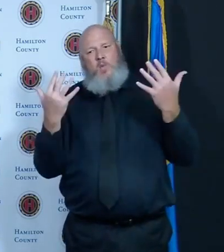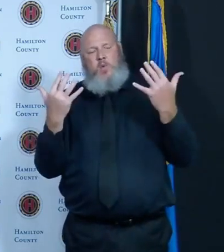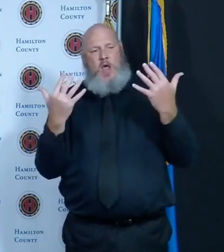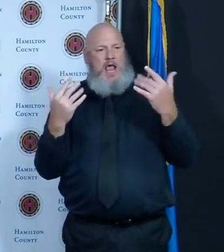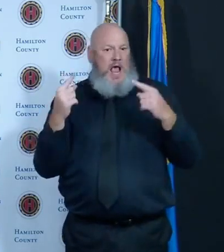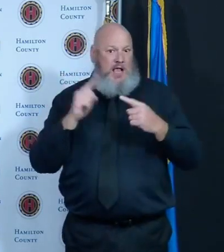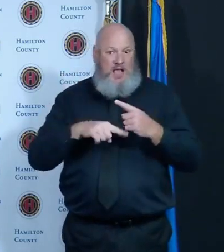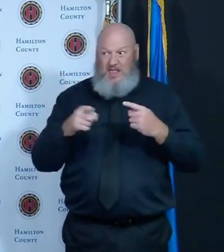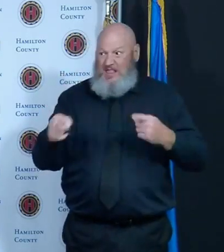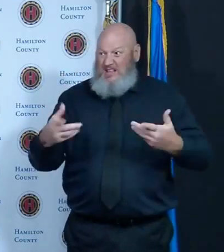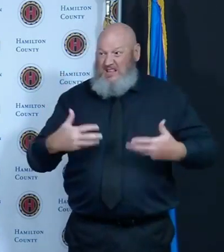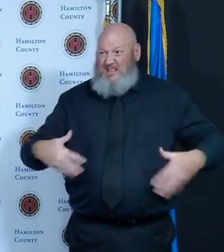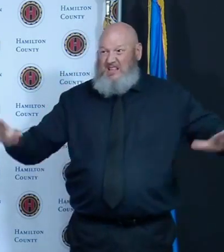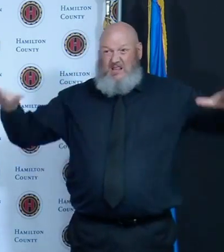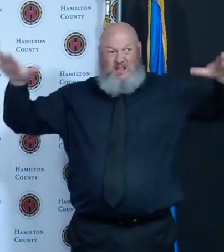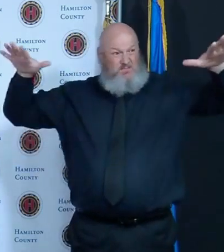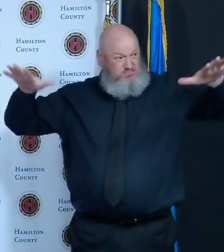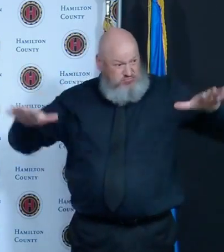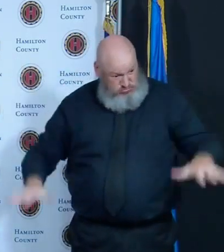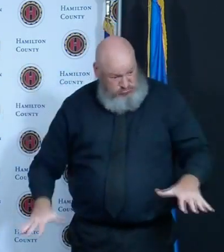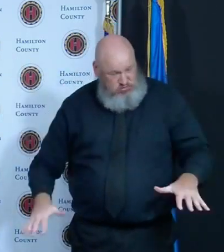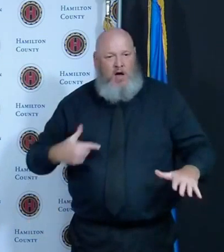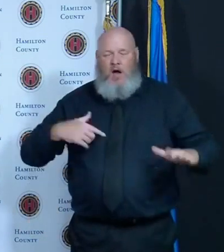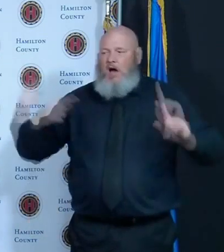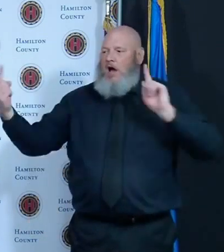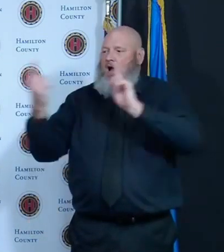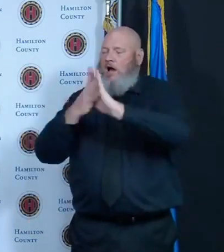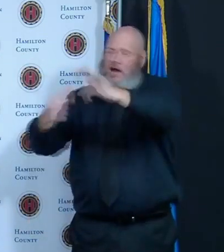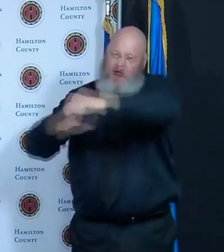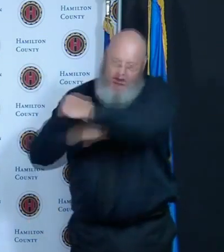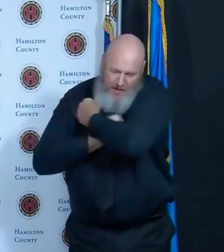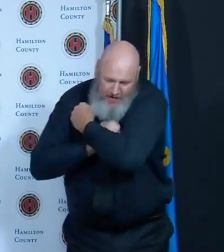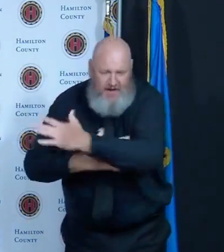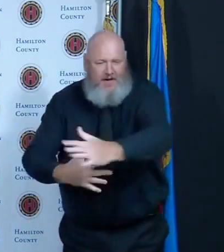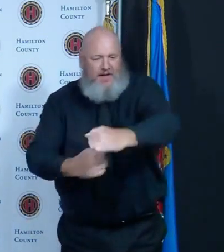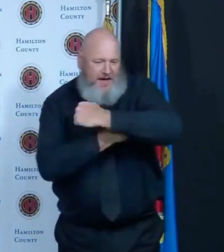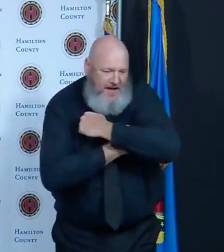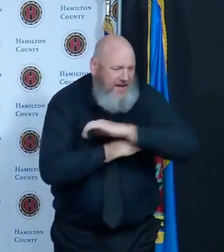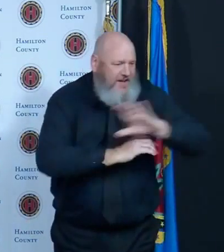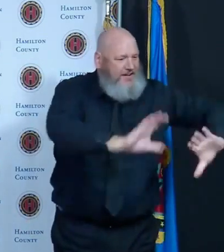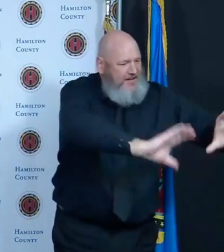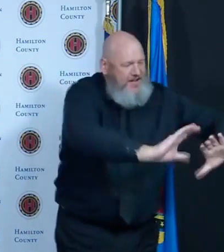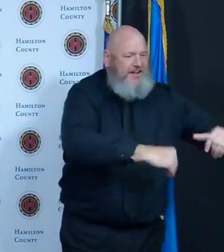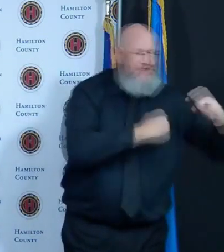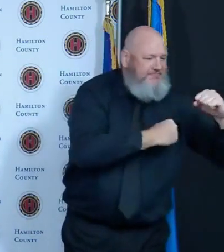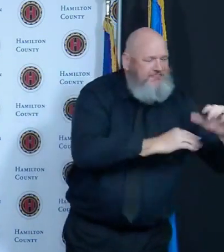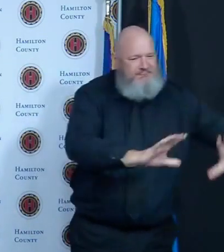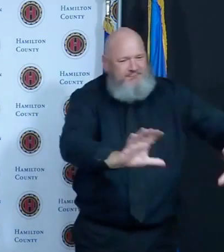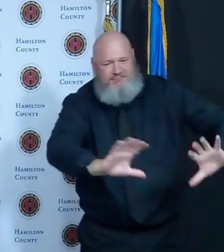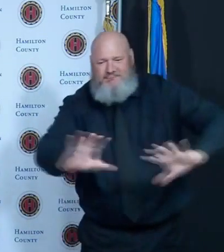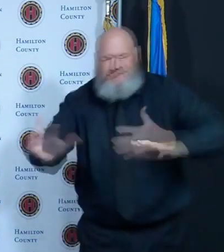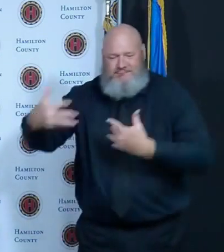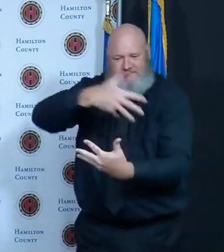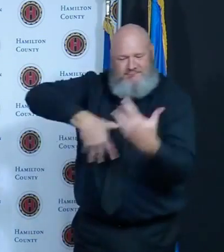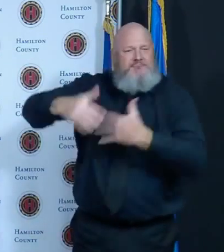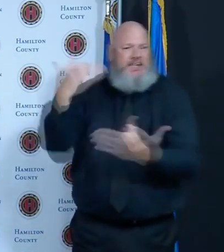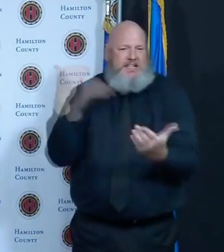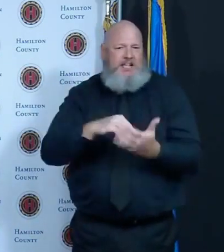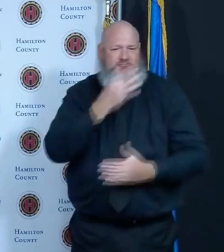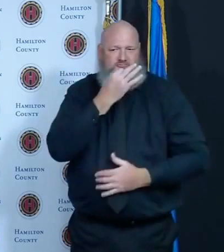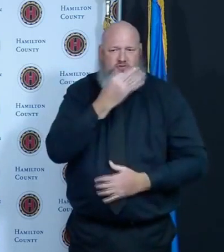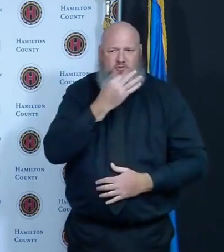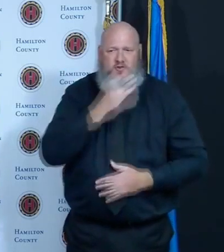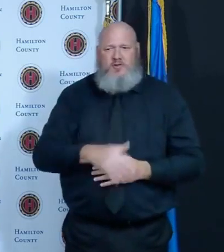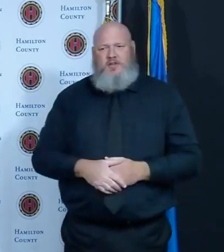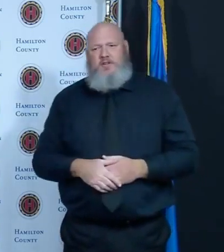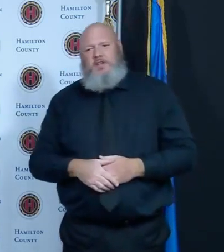and, you know, be able to collaborate on projects together inside of the same room. Instead, I'm home every day now with an 8-year-old and a 5-year-old. And I wish I